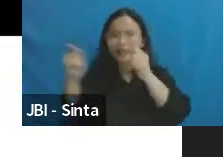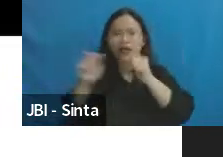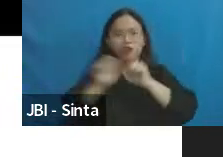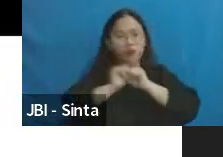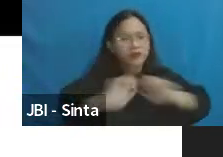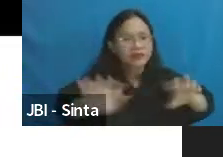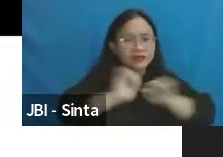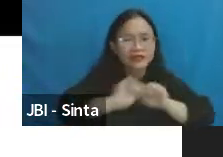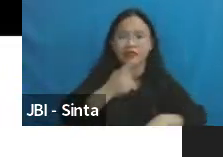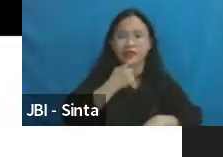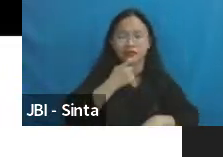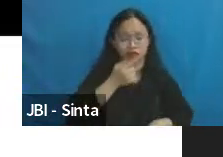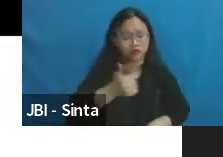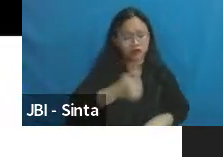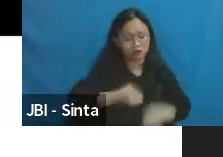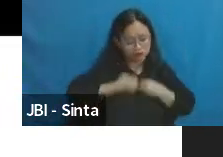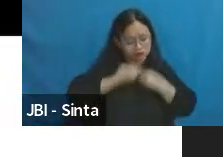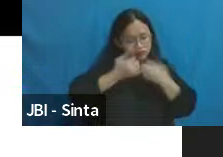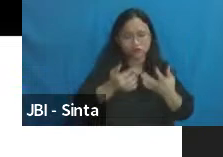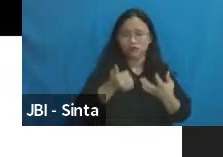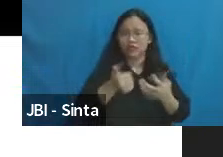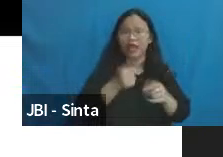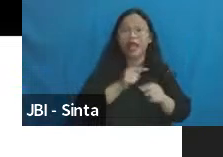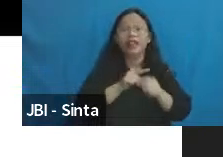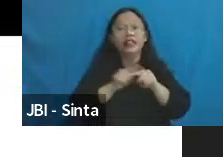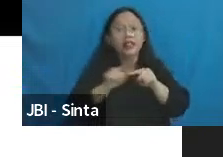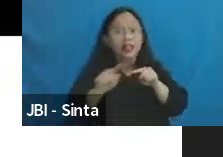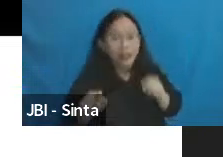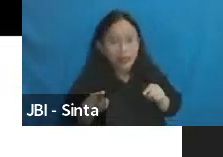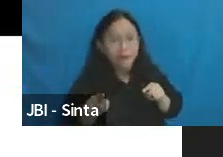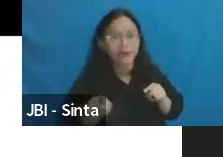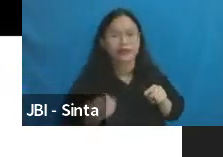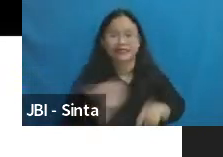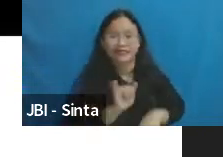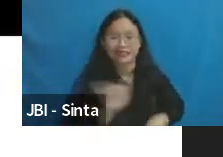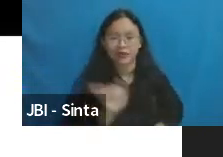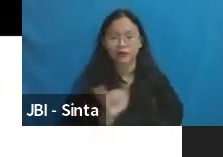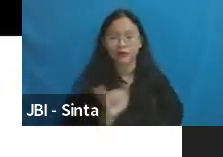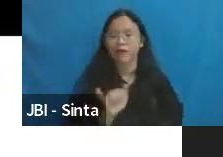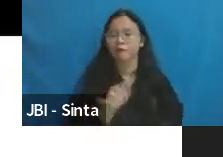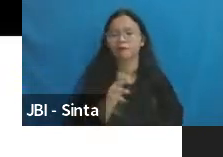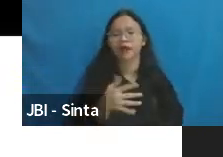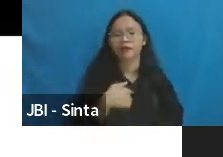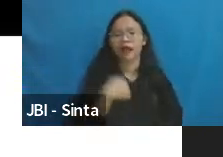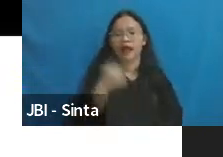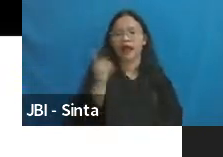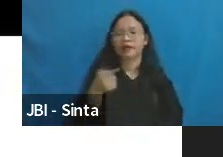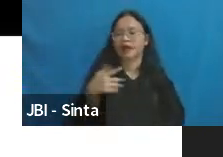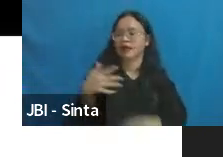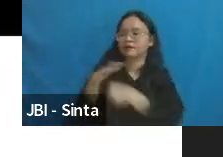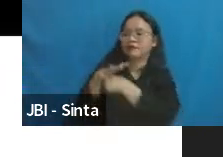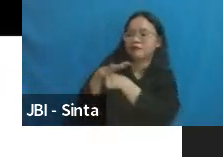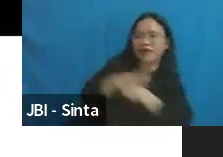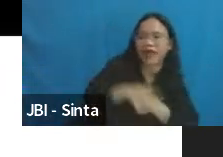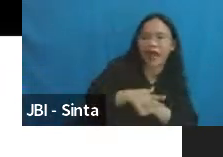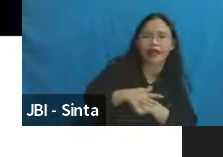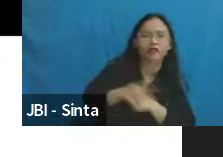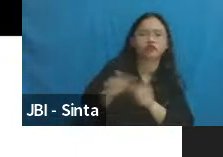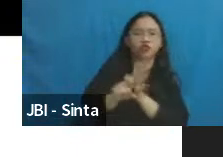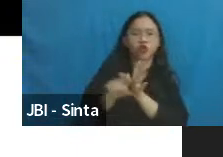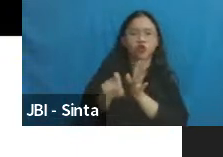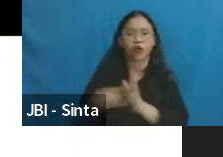by non-state actors shows a continuing trend of impunity and a trend of